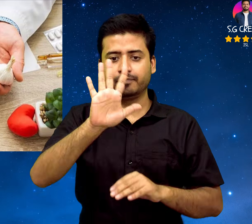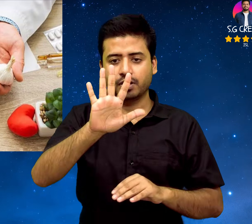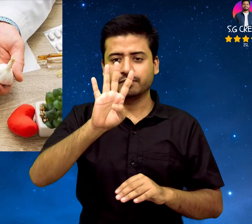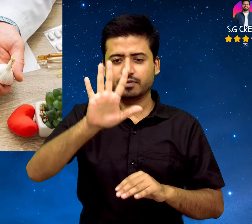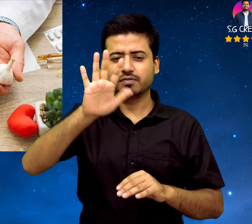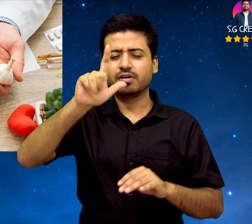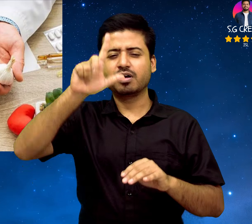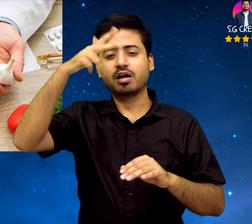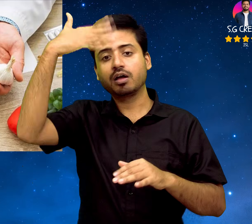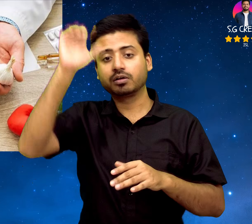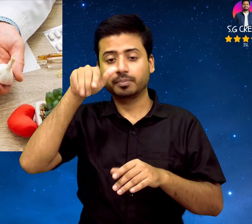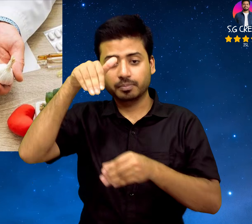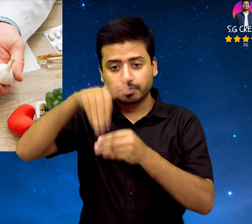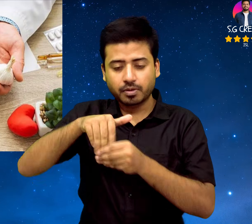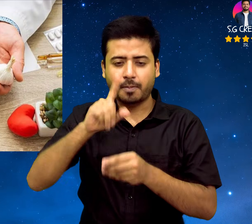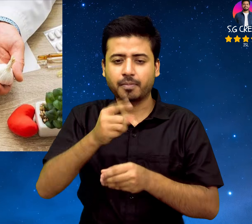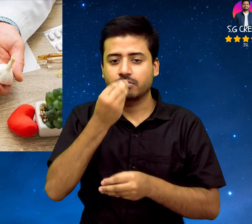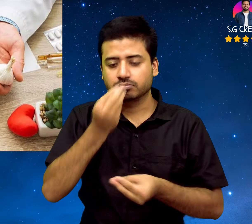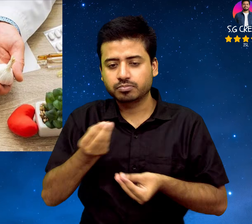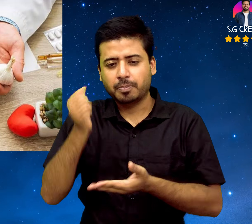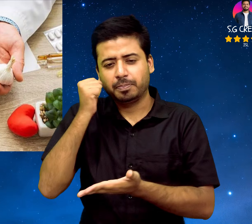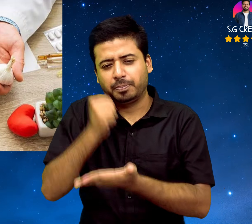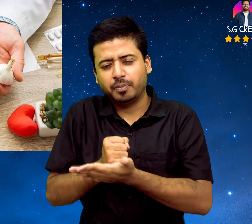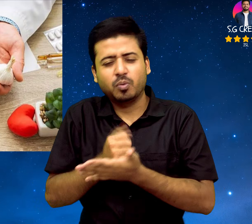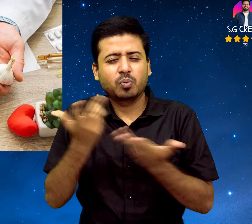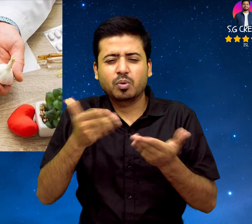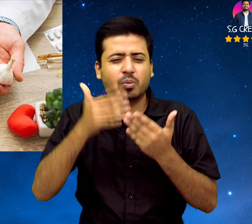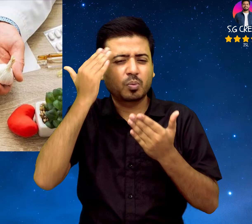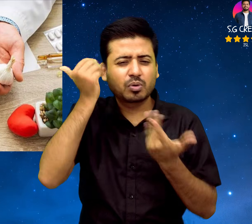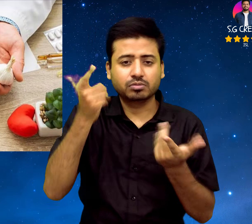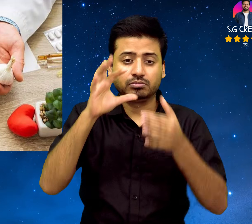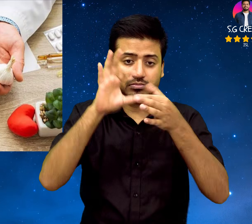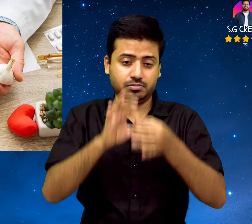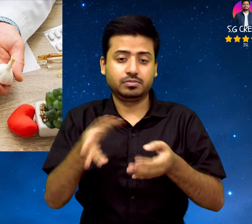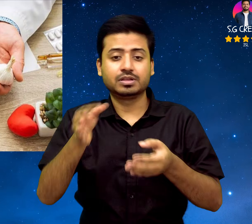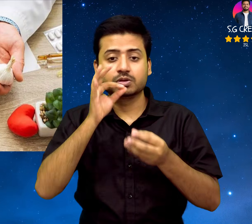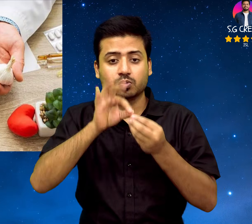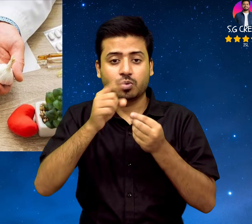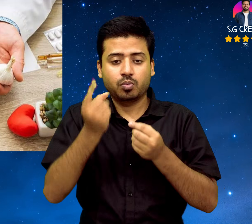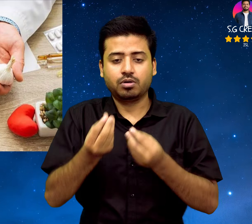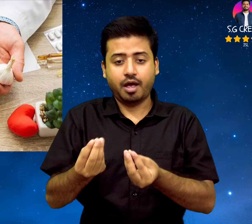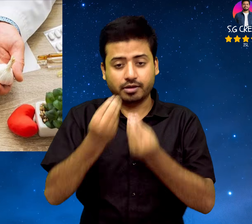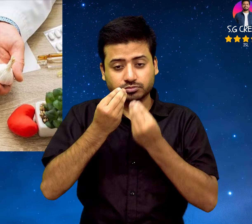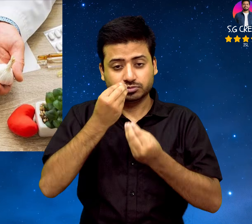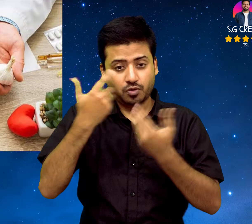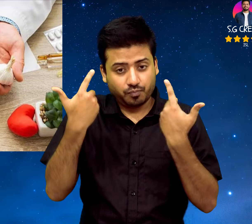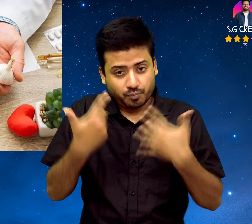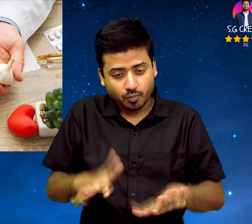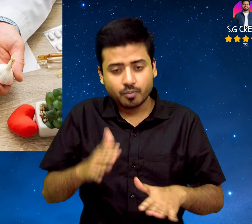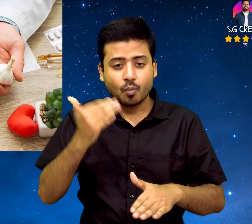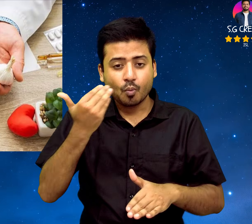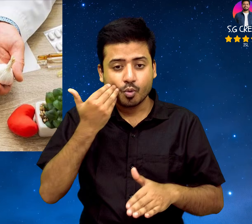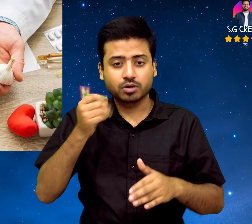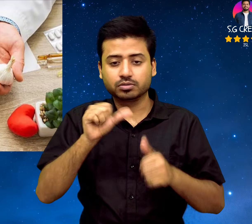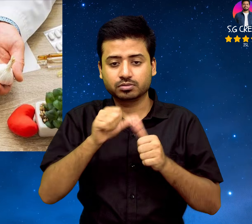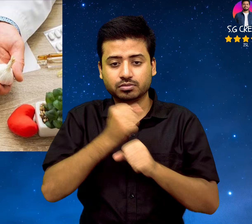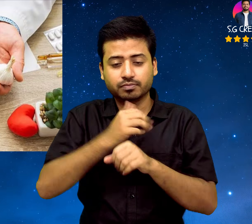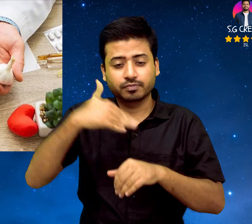cholesterol biosynthesis, assisting in the reduction of total cholesterol and low-density lipoprotein (LDL) levels.